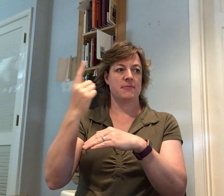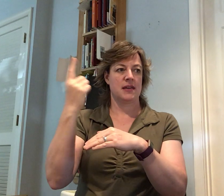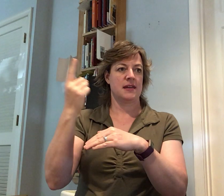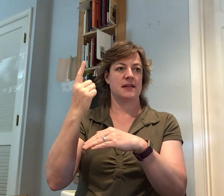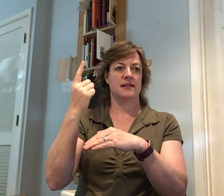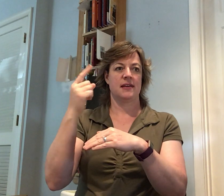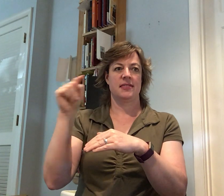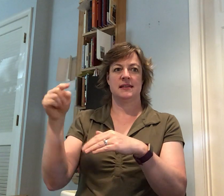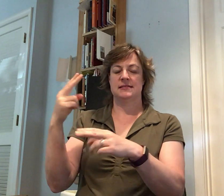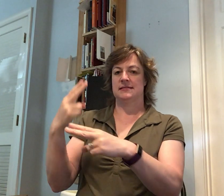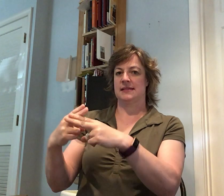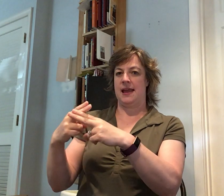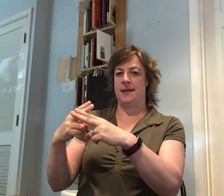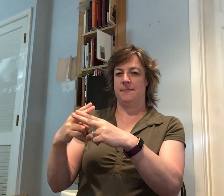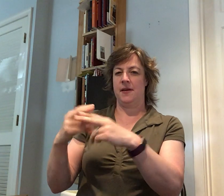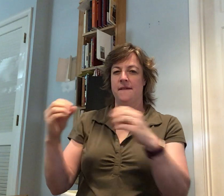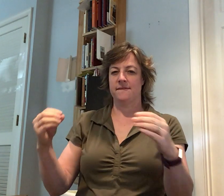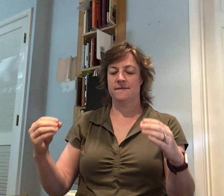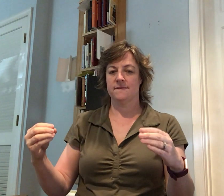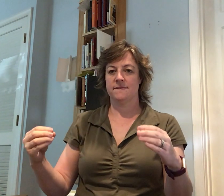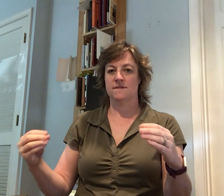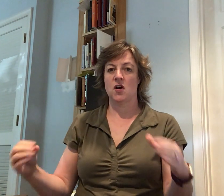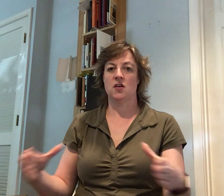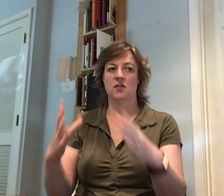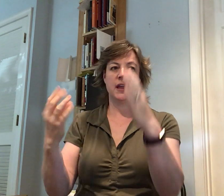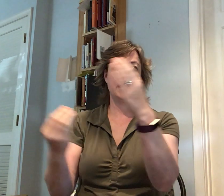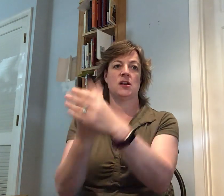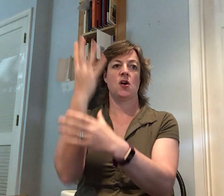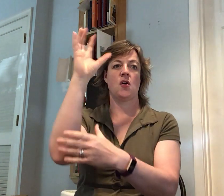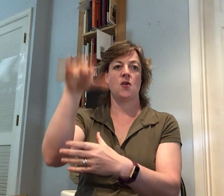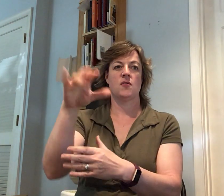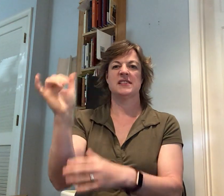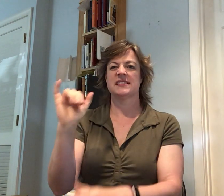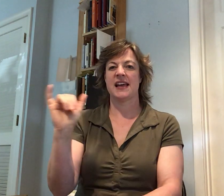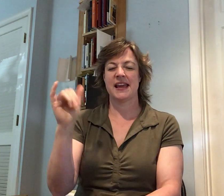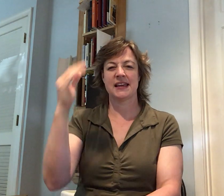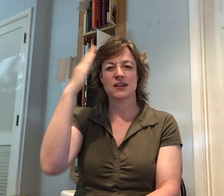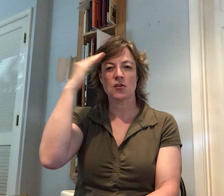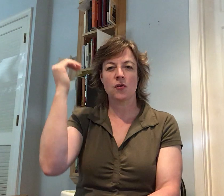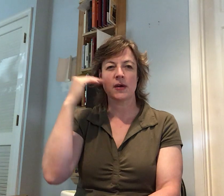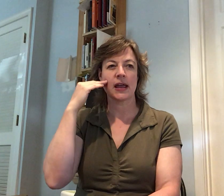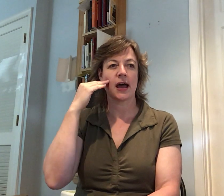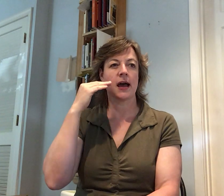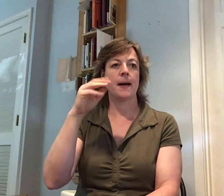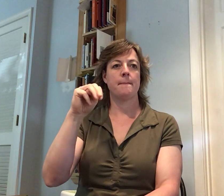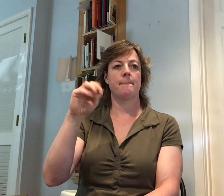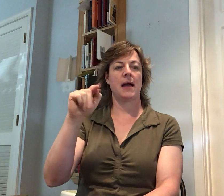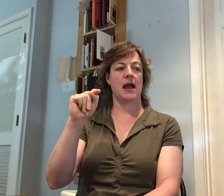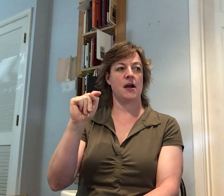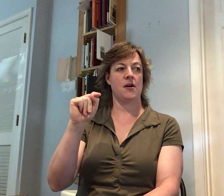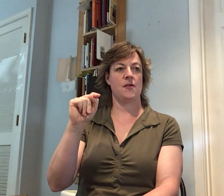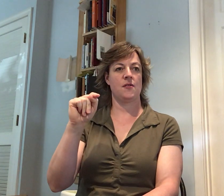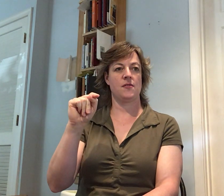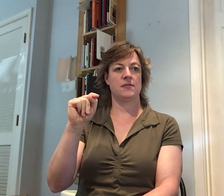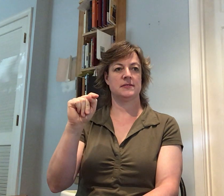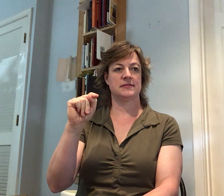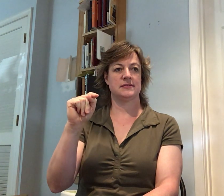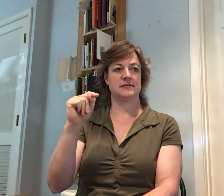creates lava dome volcanoes like Mount Pektu in Korea. The characteristics of